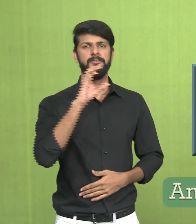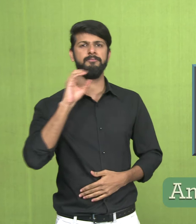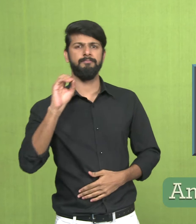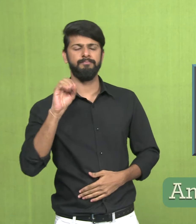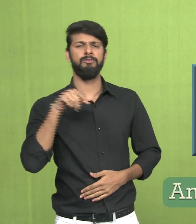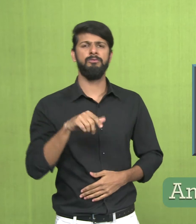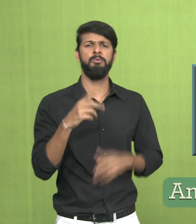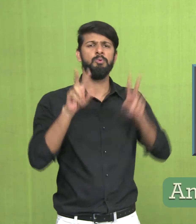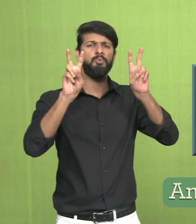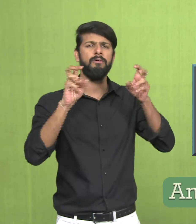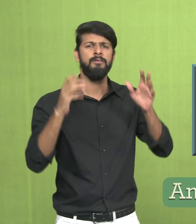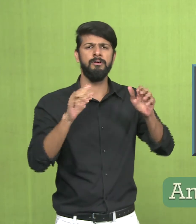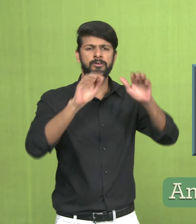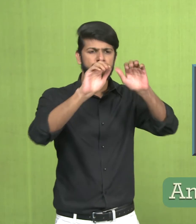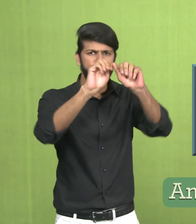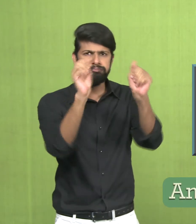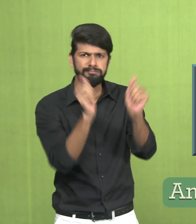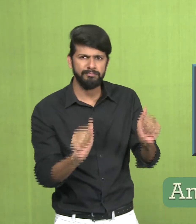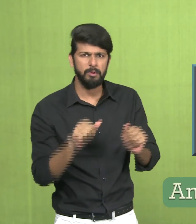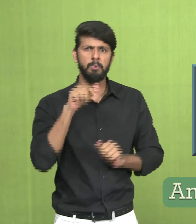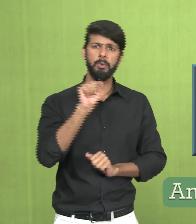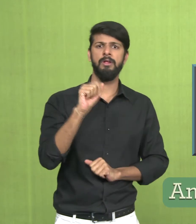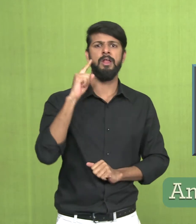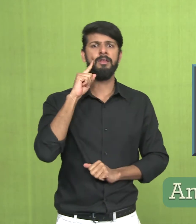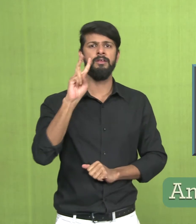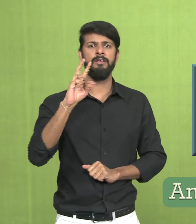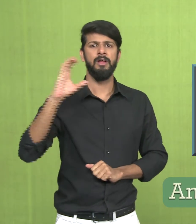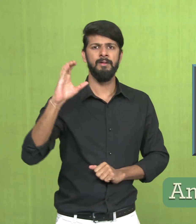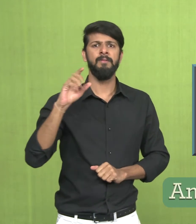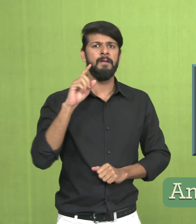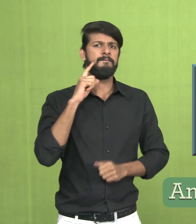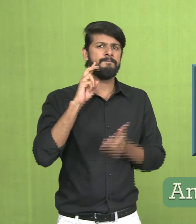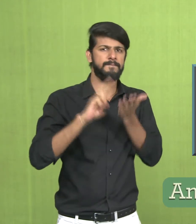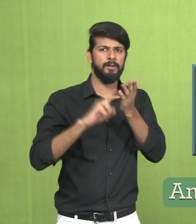This is lesson 10, Sculpture of Indus Valley Civilization.